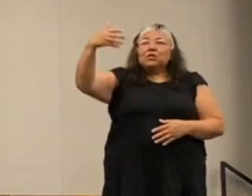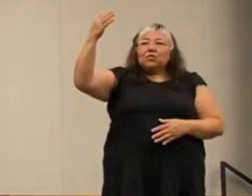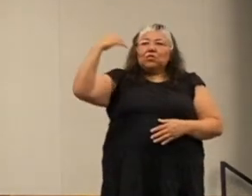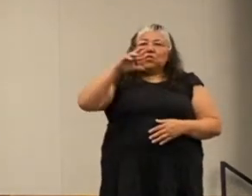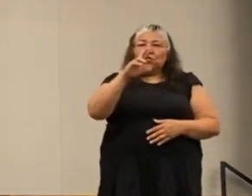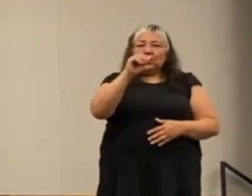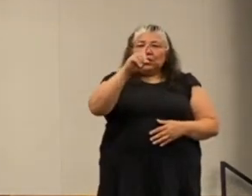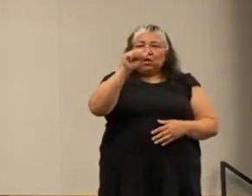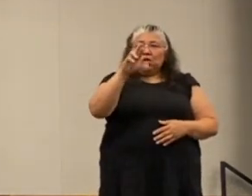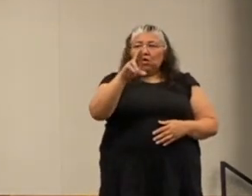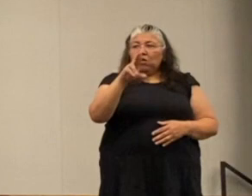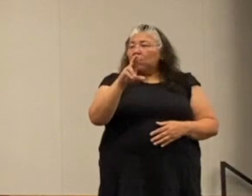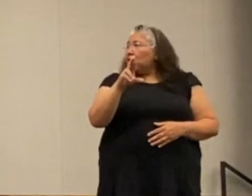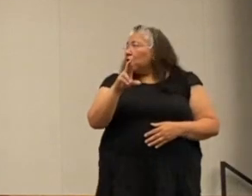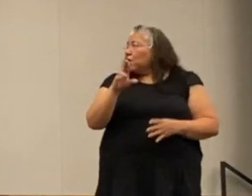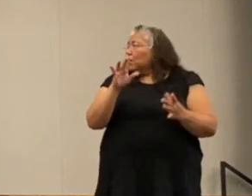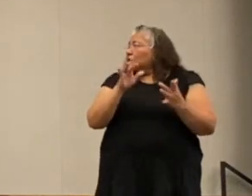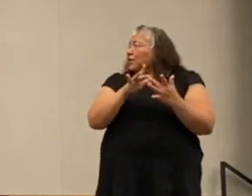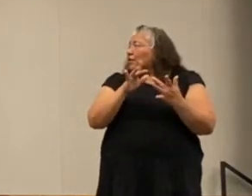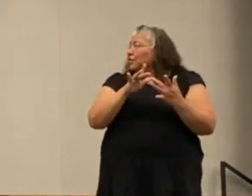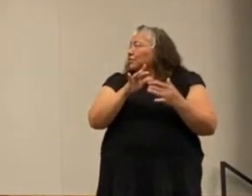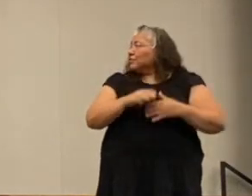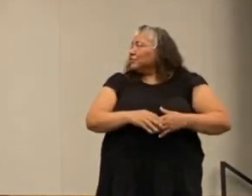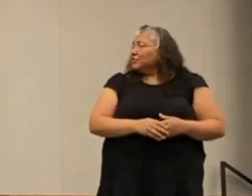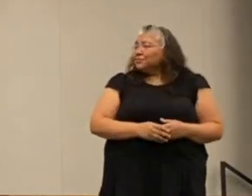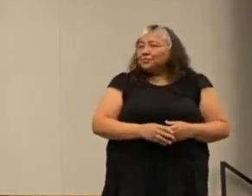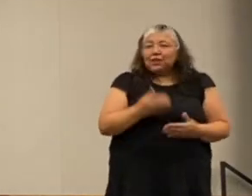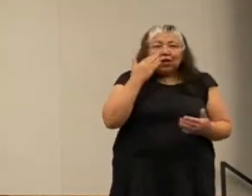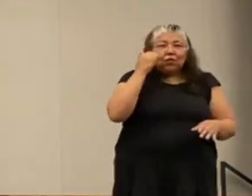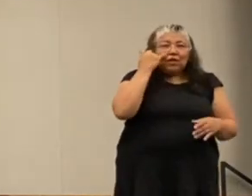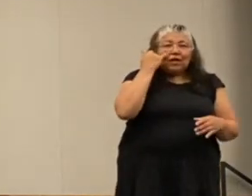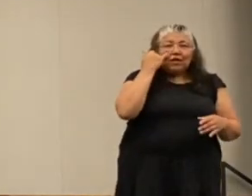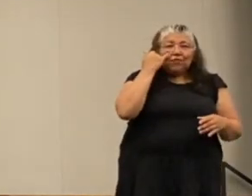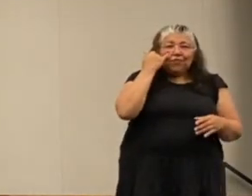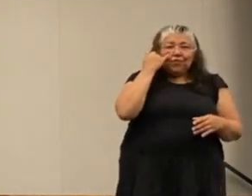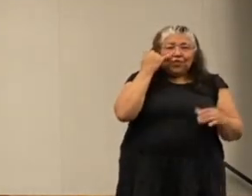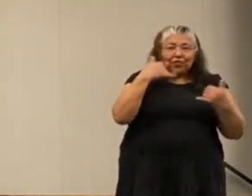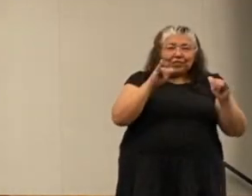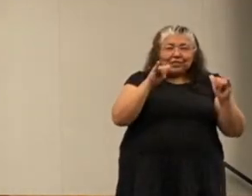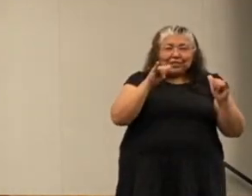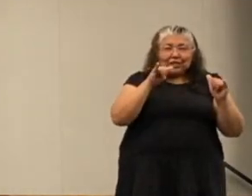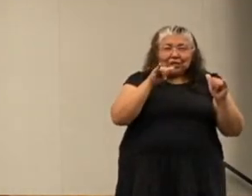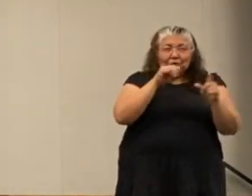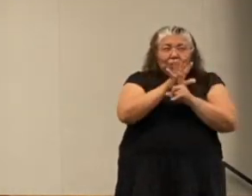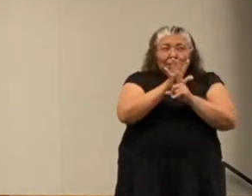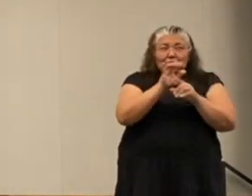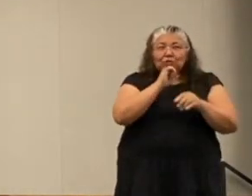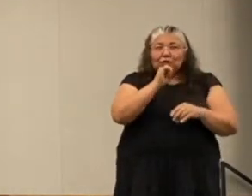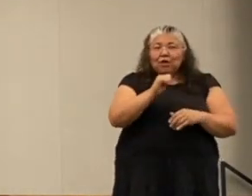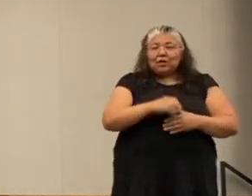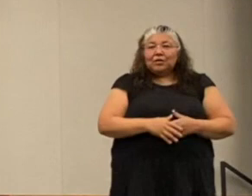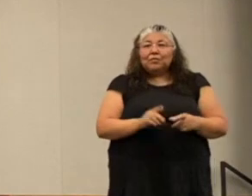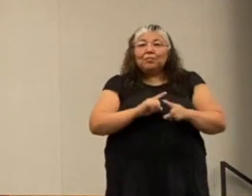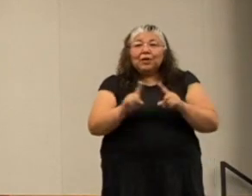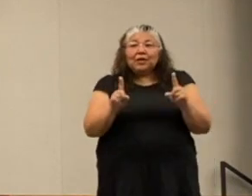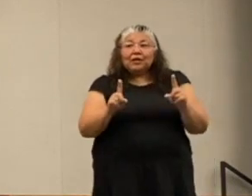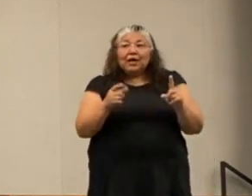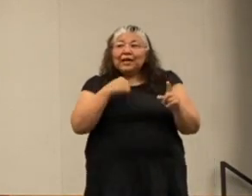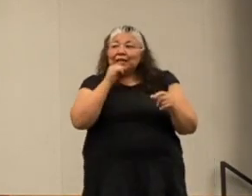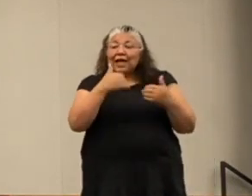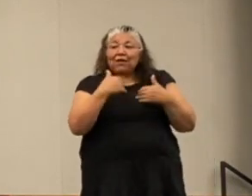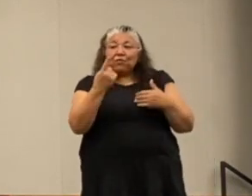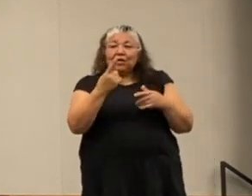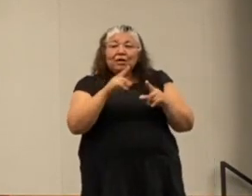radar detectors were, I don't even know if they're popular anymore or not, I don't have them. So I didn't have one,